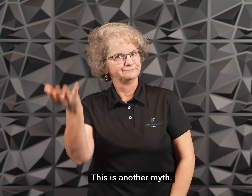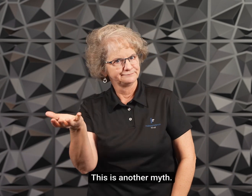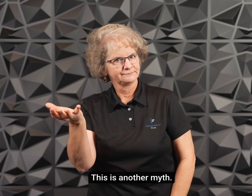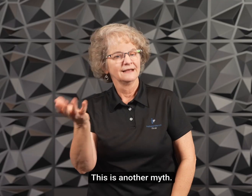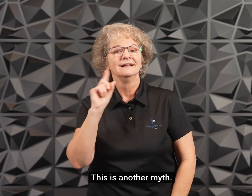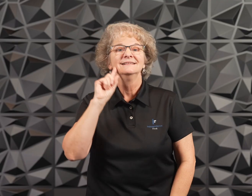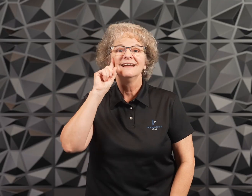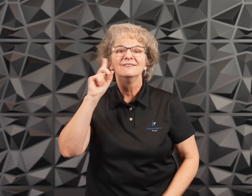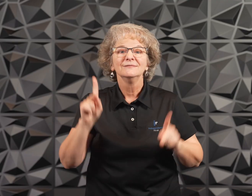another myth.